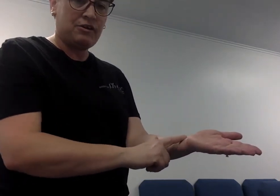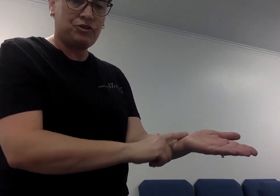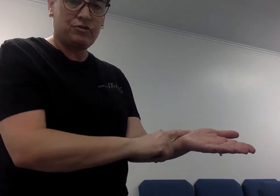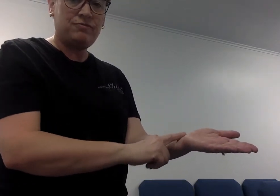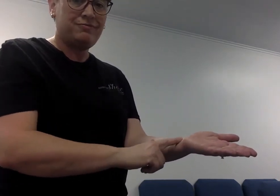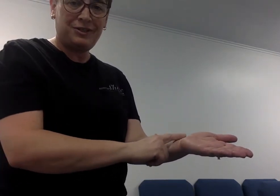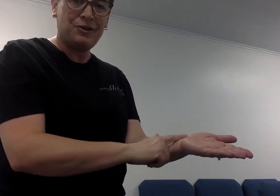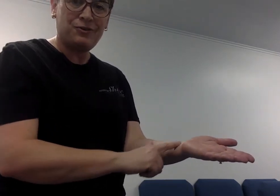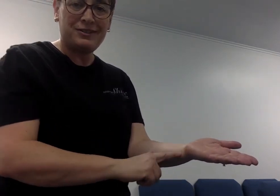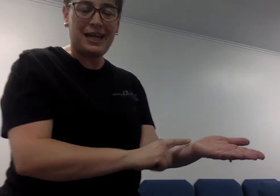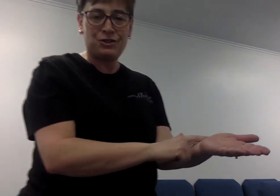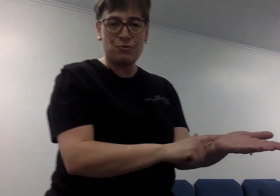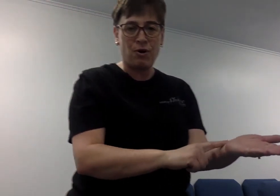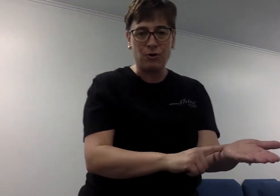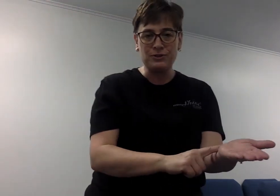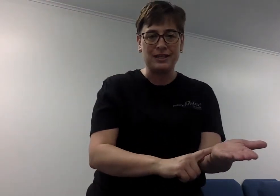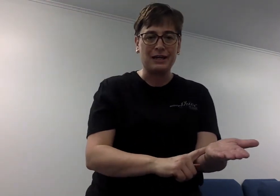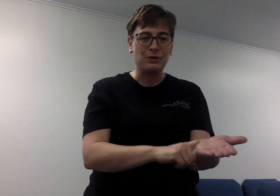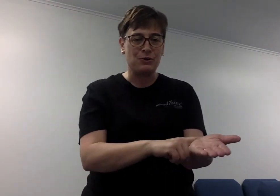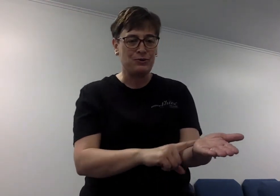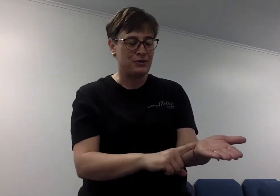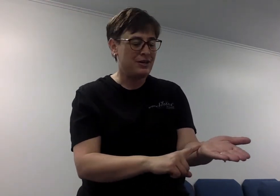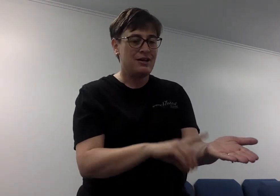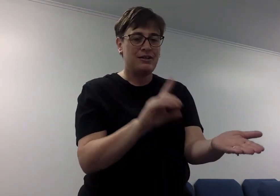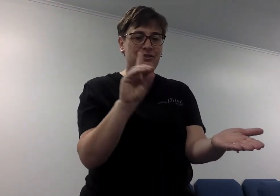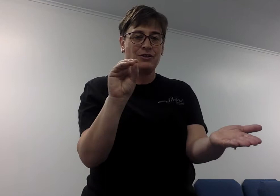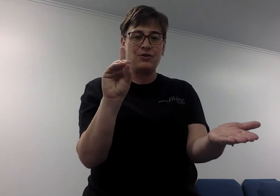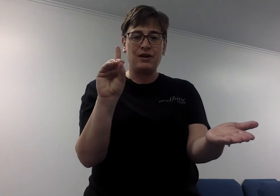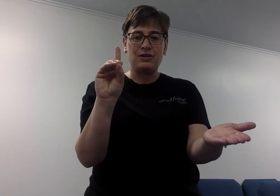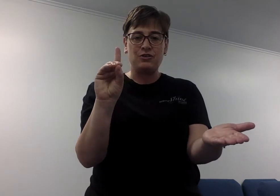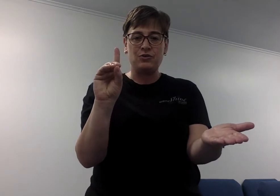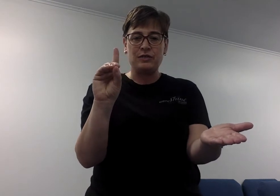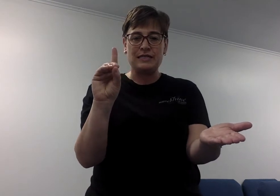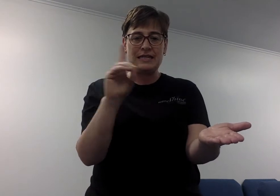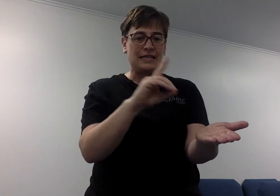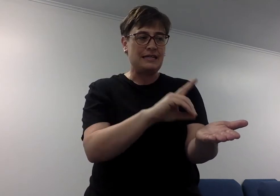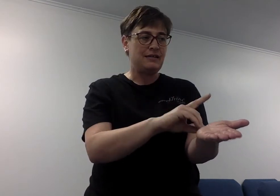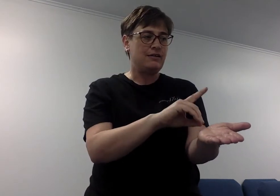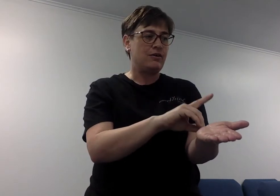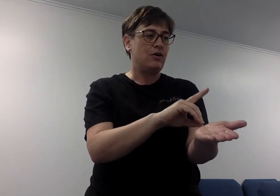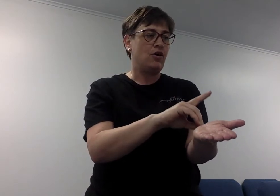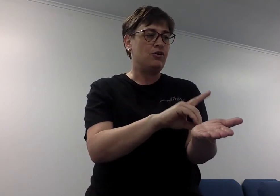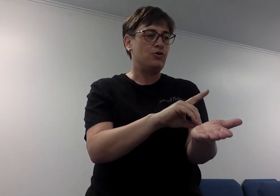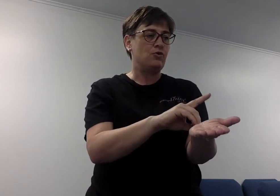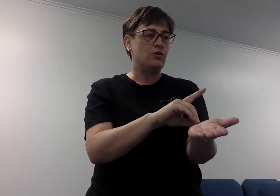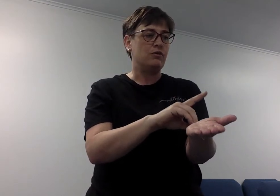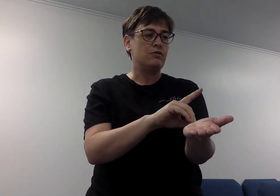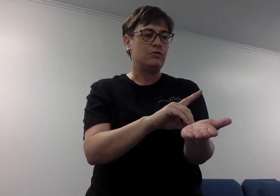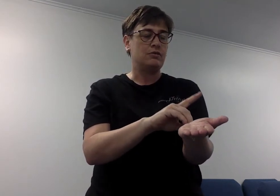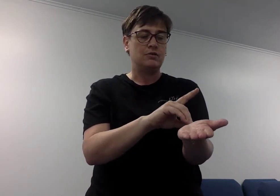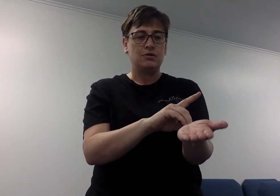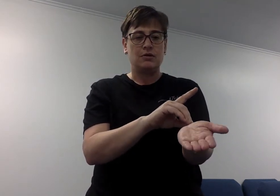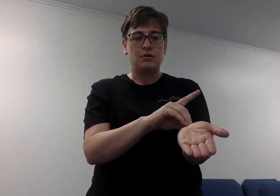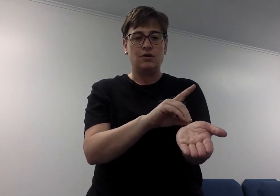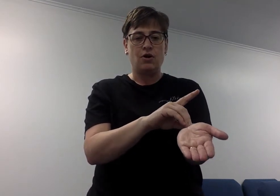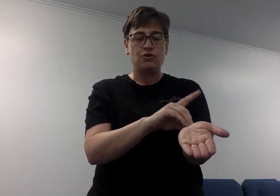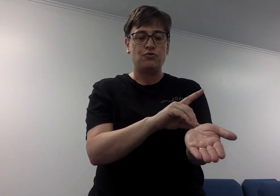doctor, takes your pulse like a nurse. So, and you do a D on your